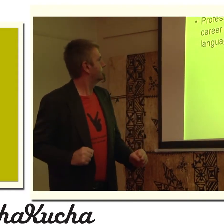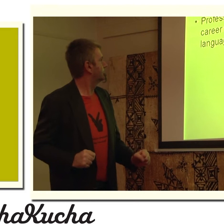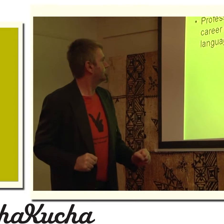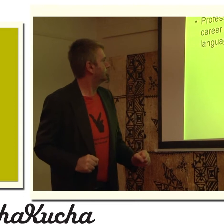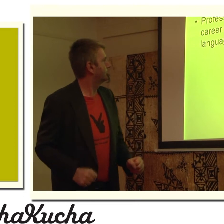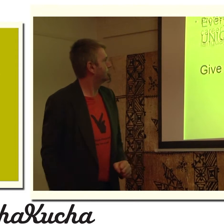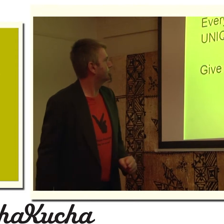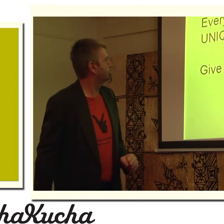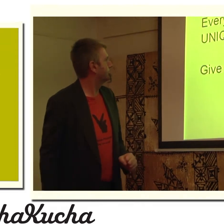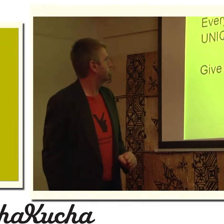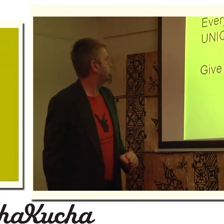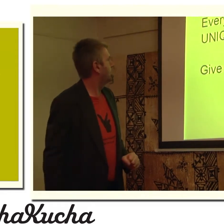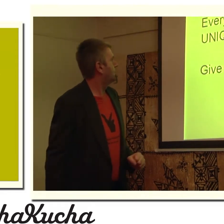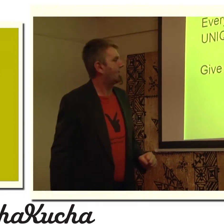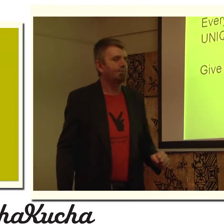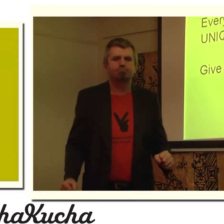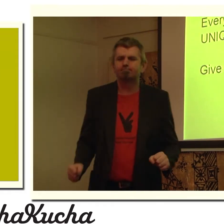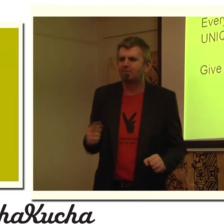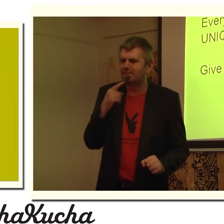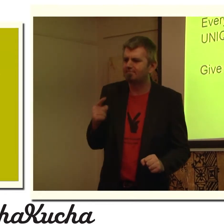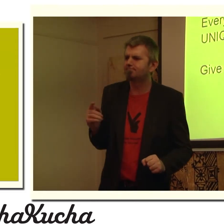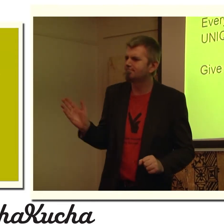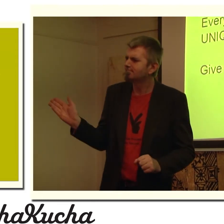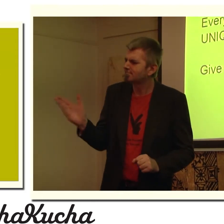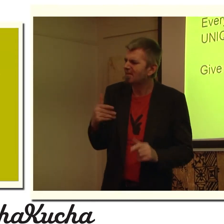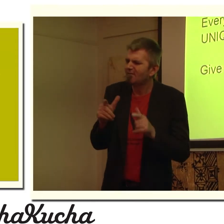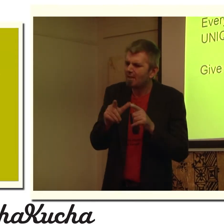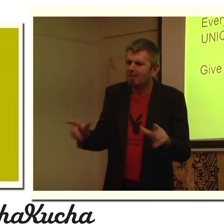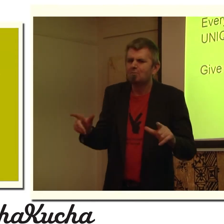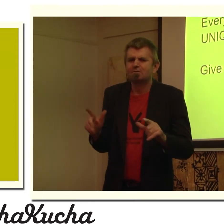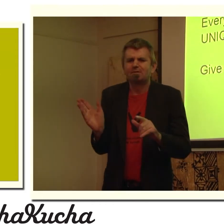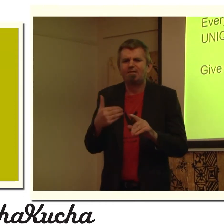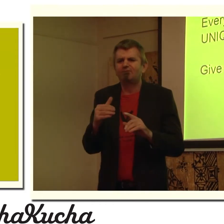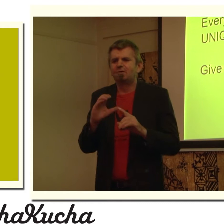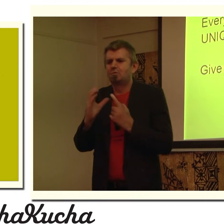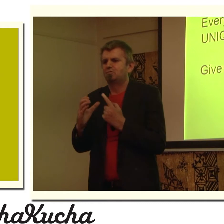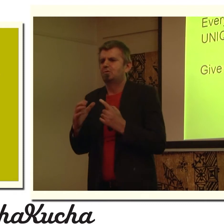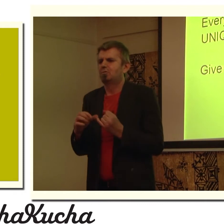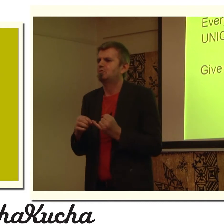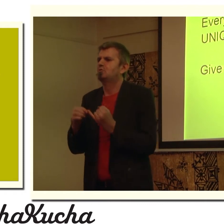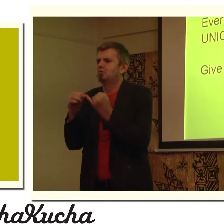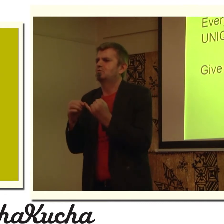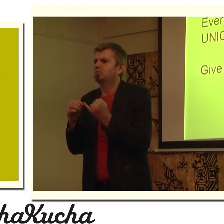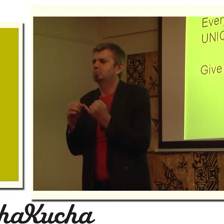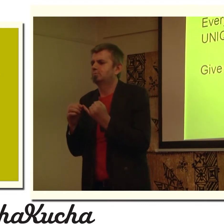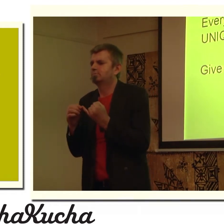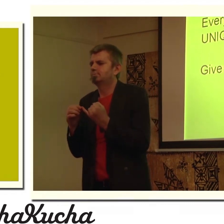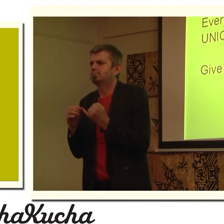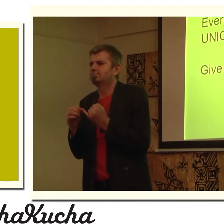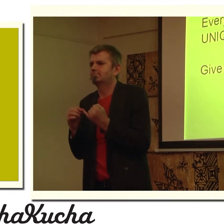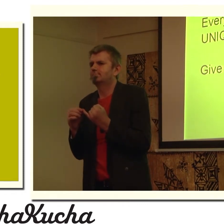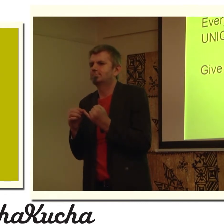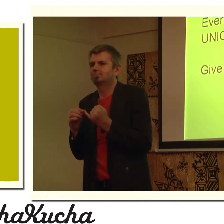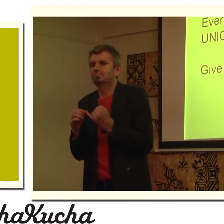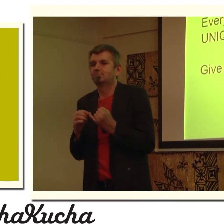All right, okay. Next slide, please. So I really want to say to you, every language is